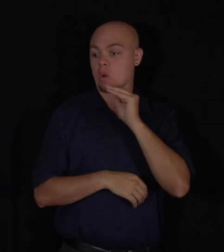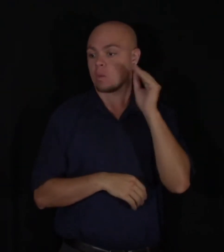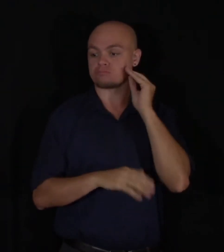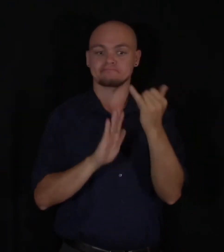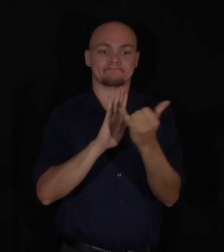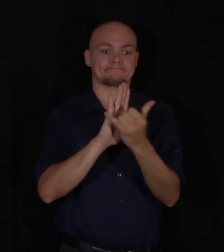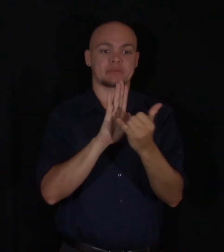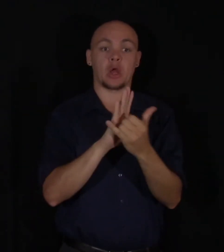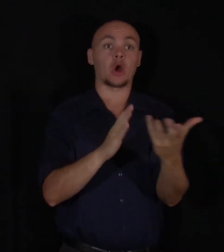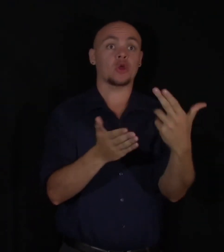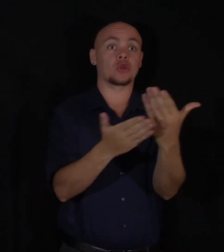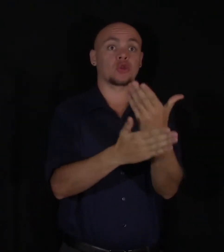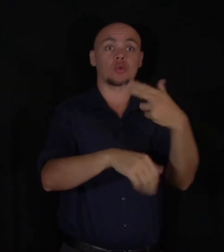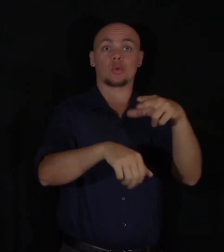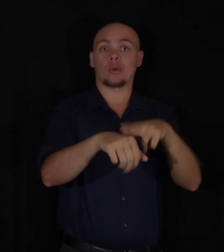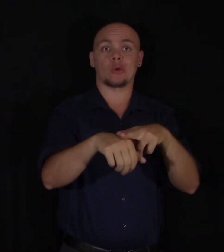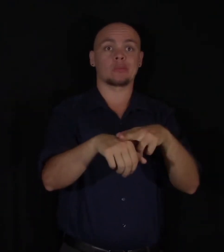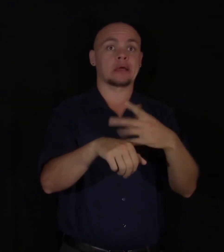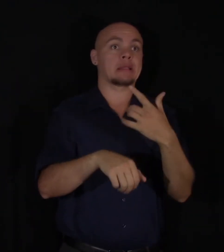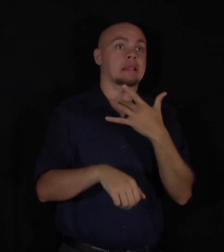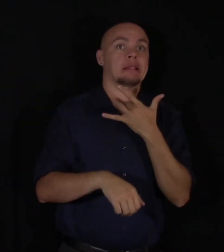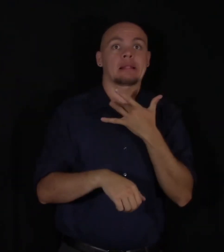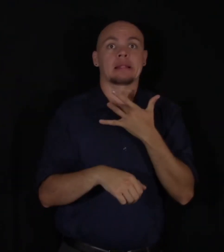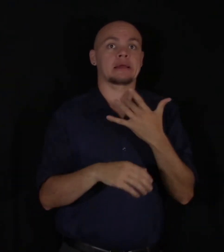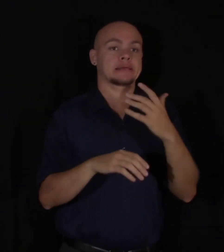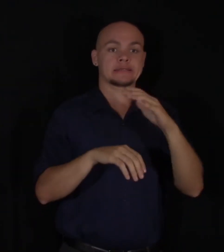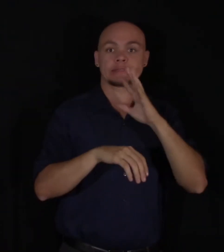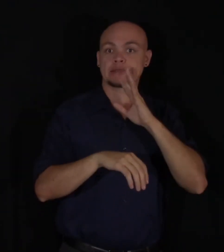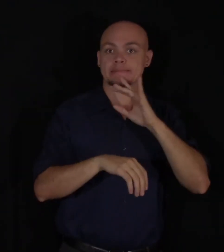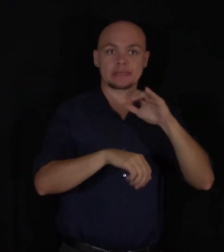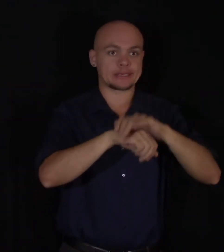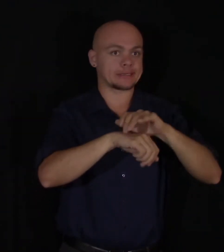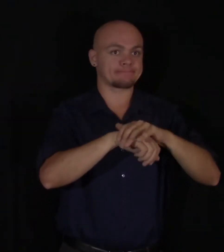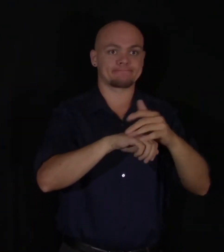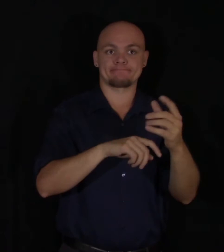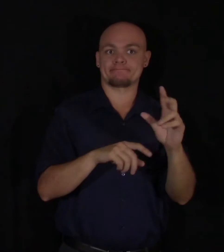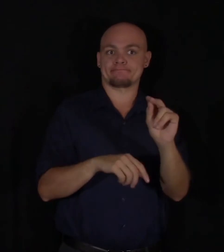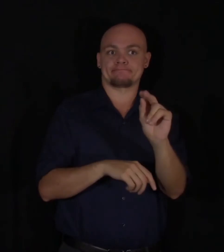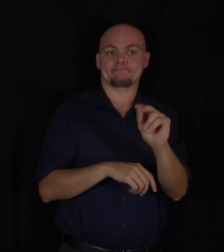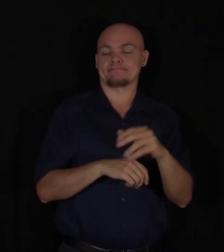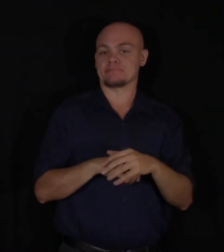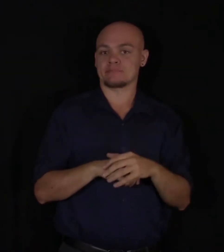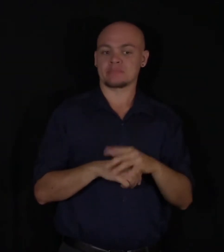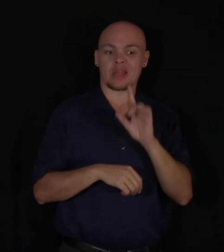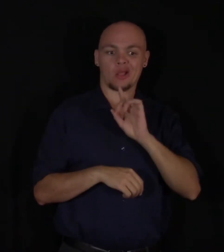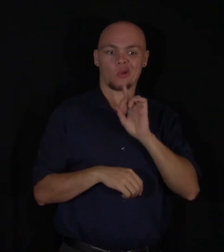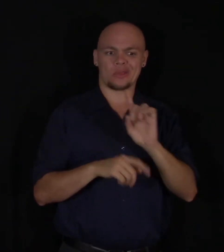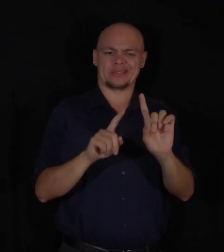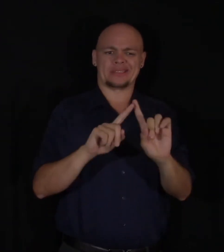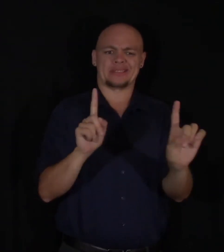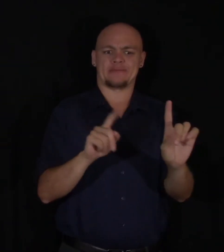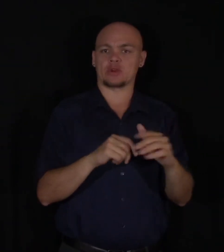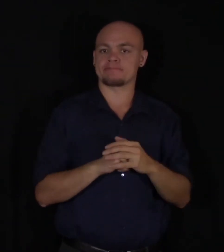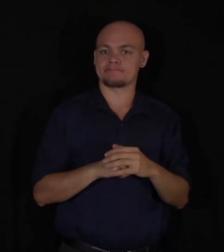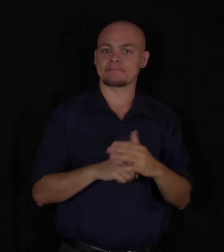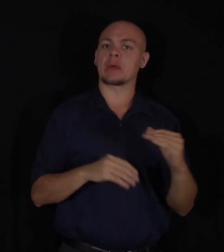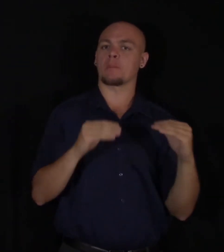a new normal without any say. I couldn't speak English, and it created a different kind of loneliness, a silent